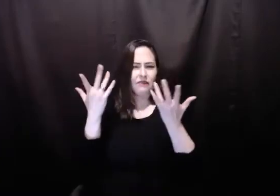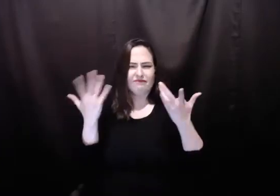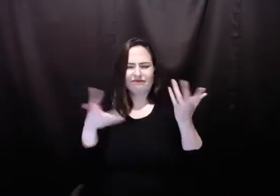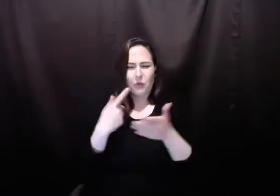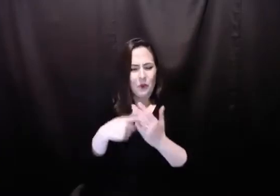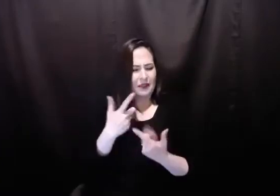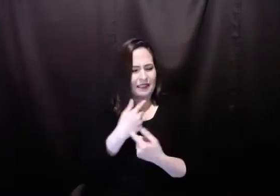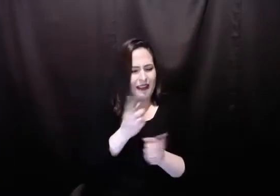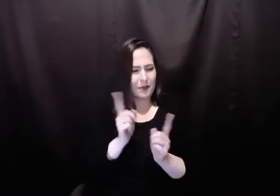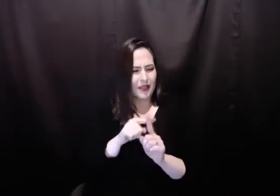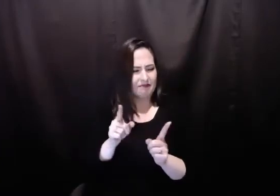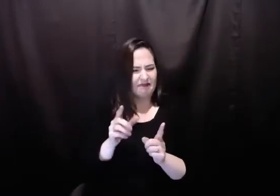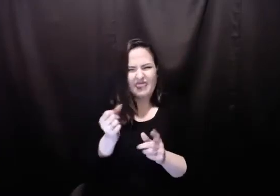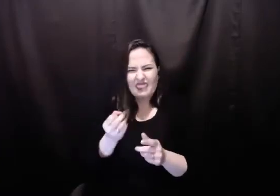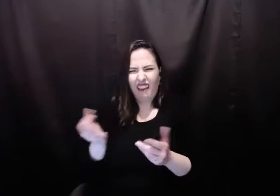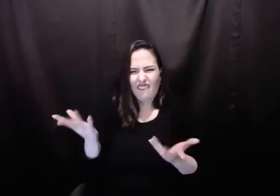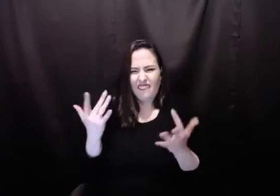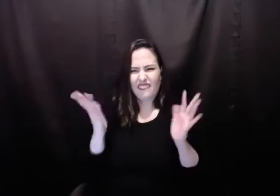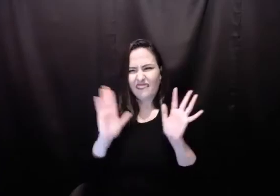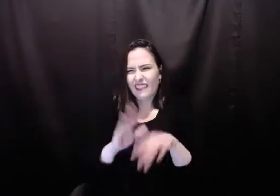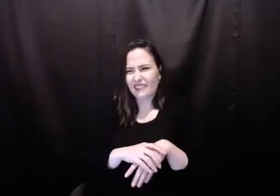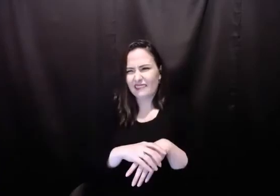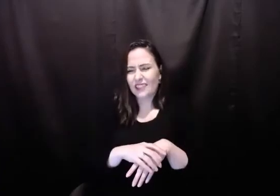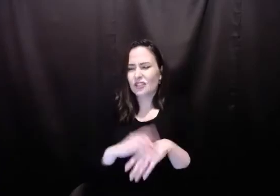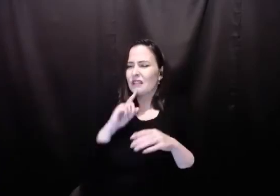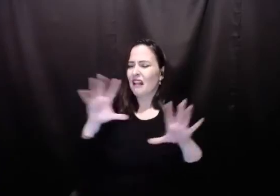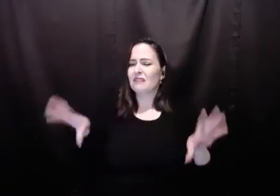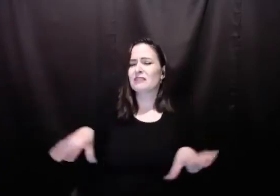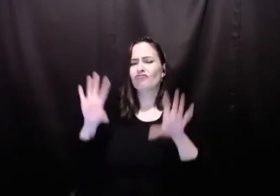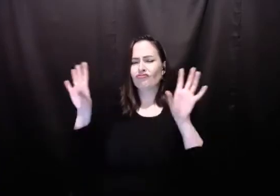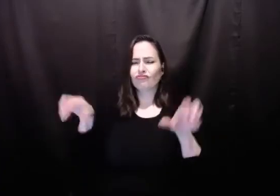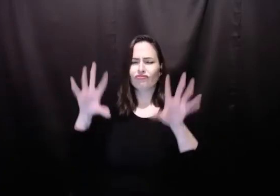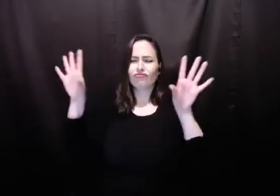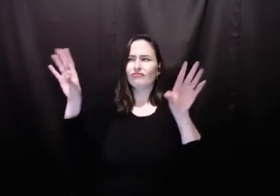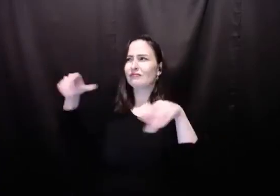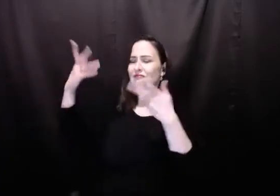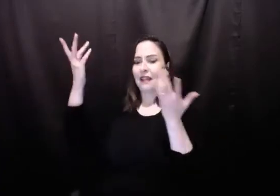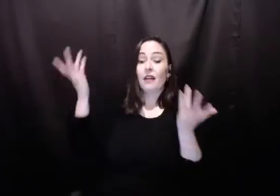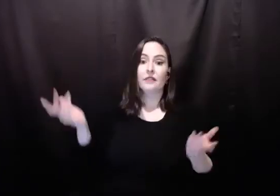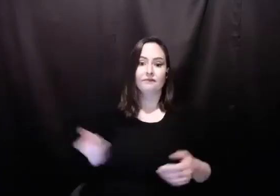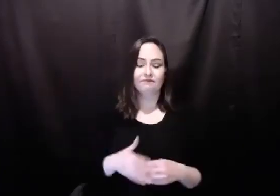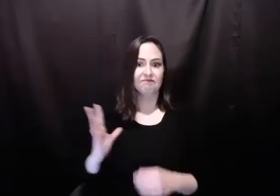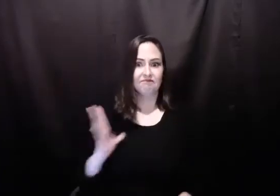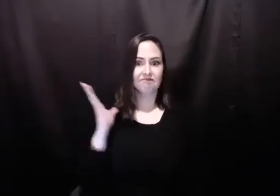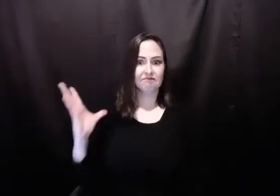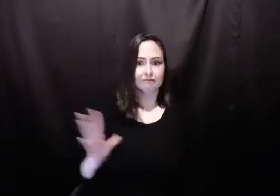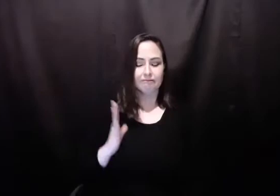So I find my dad. He's at the front of the funeral home. There's standing next to the coffin of